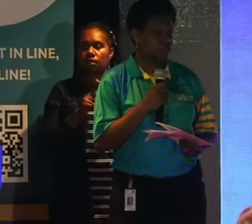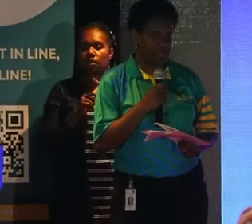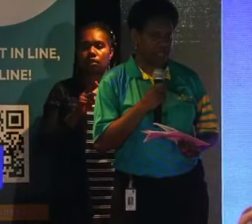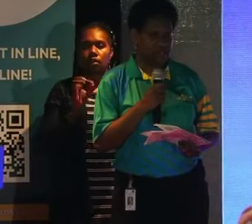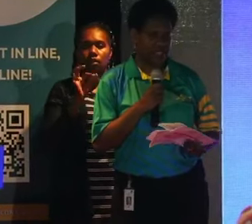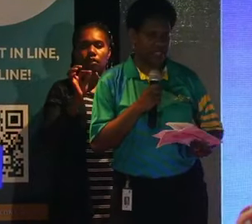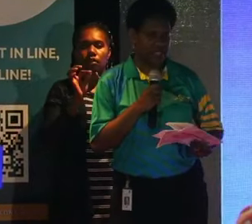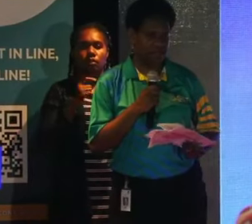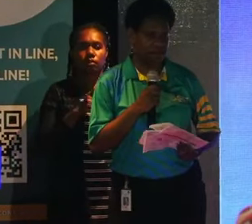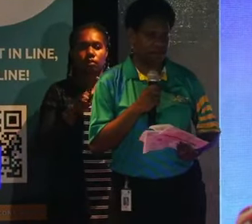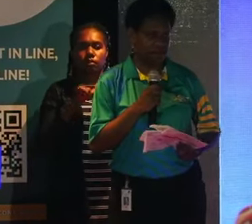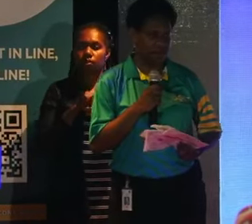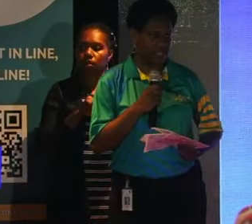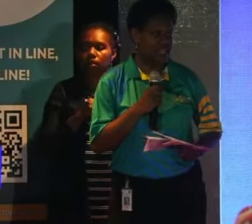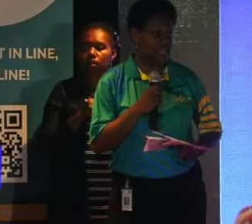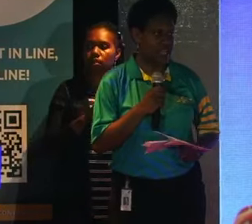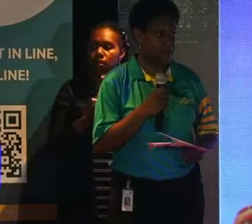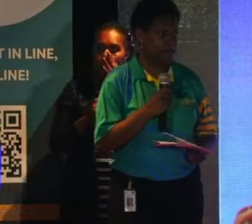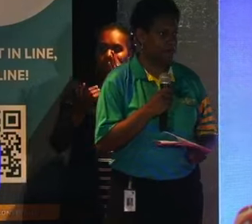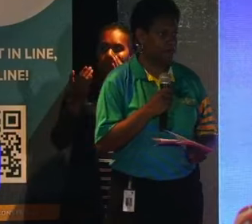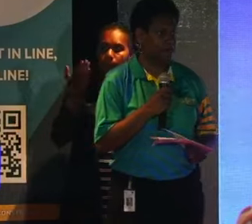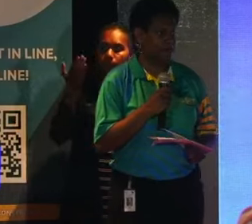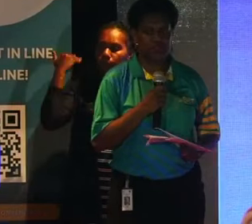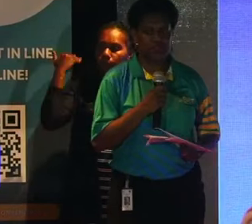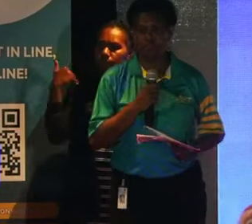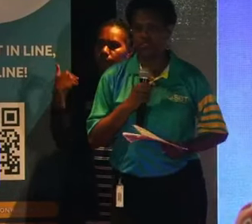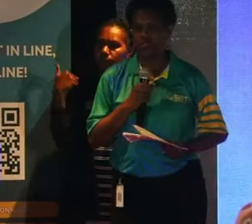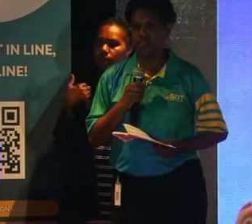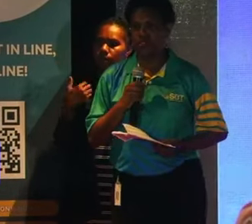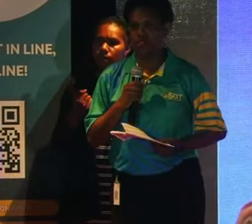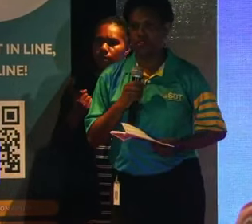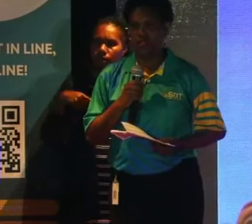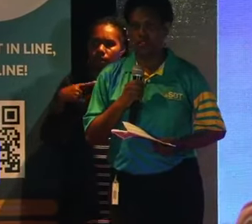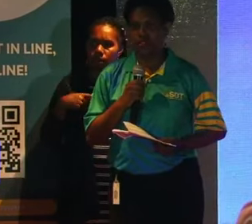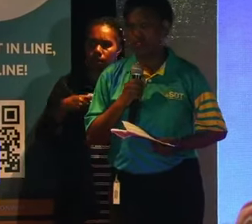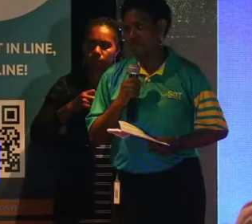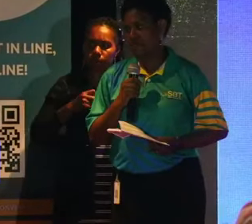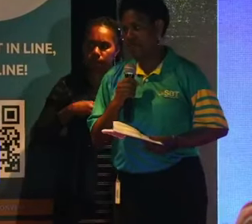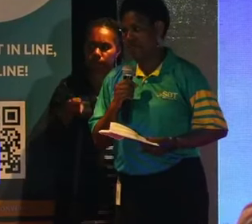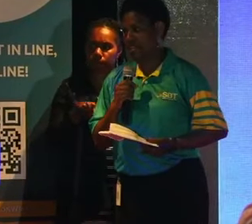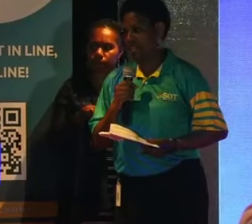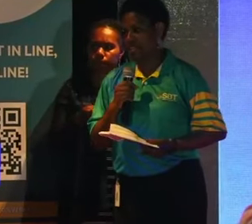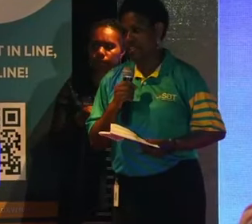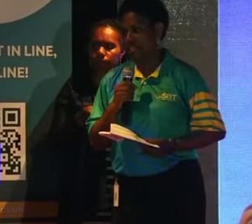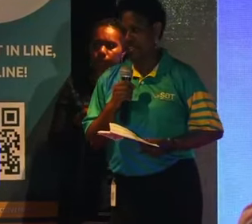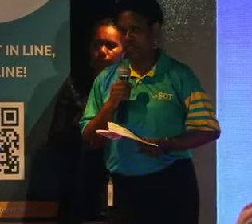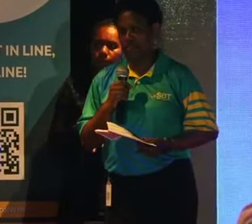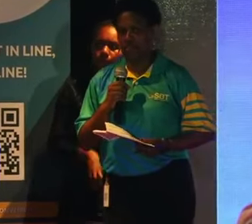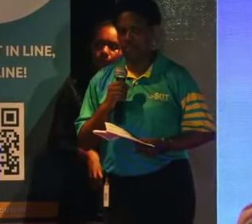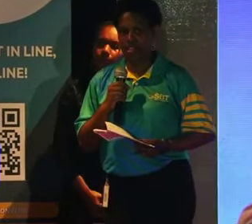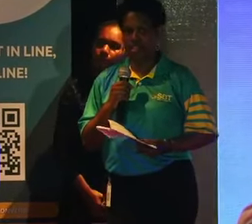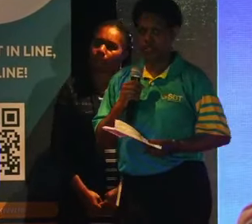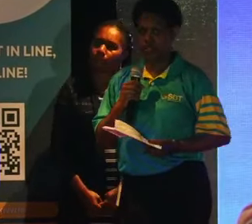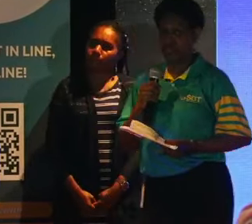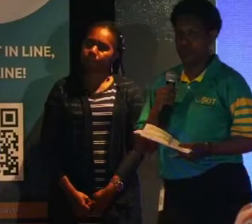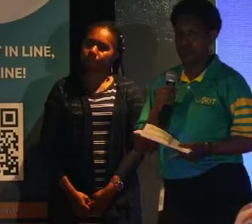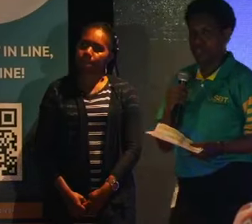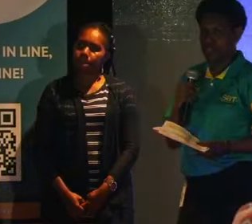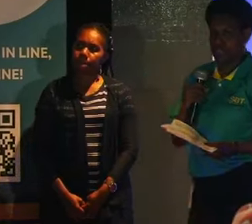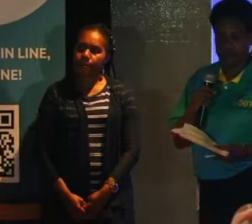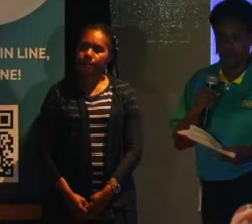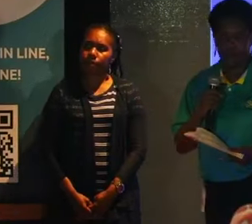Why can't it be the same in this time? So these people are very, you know, passionate about